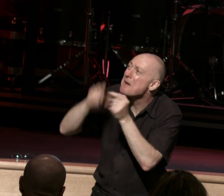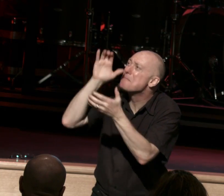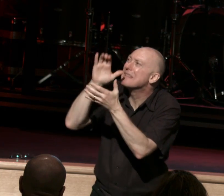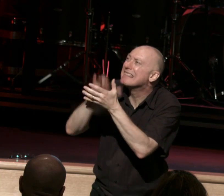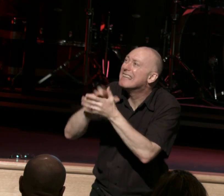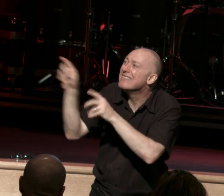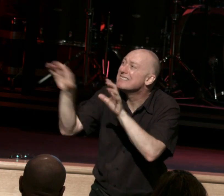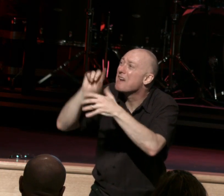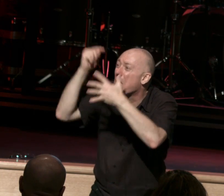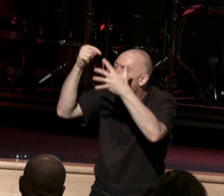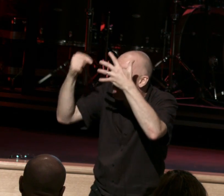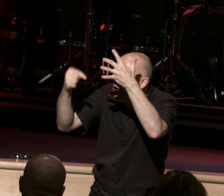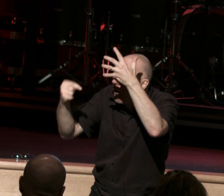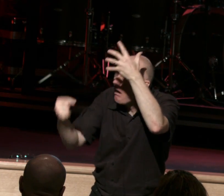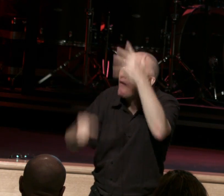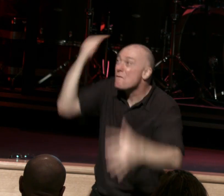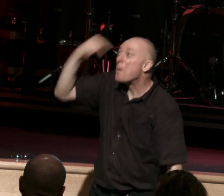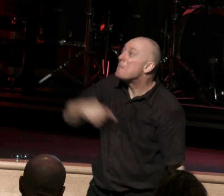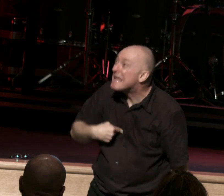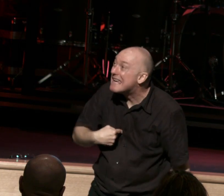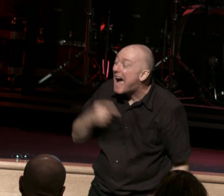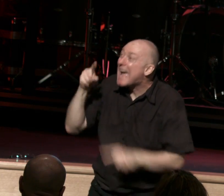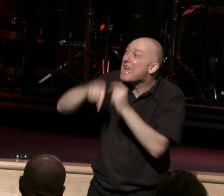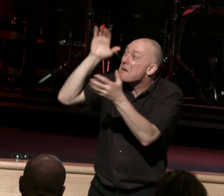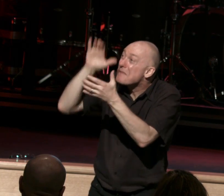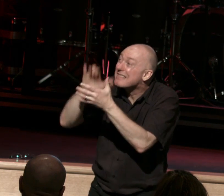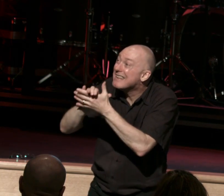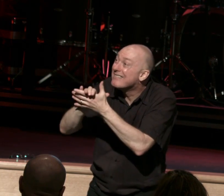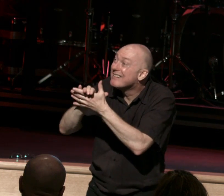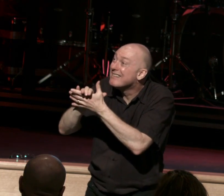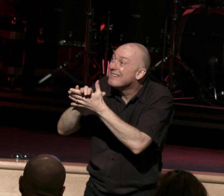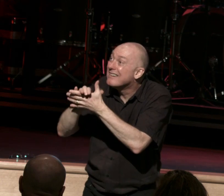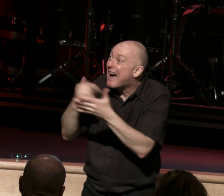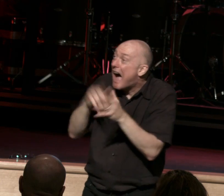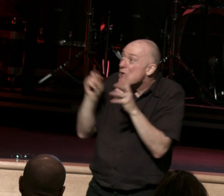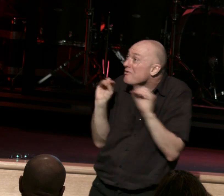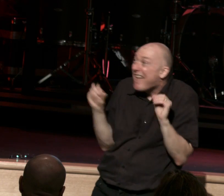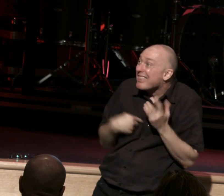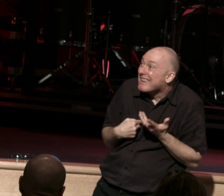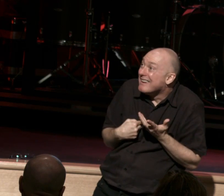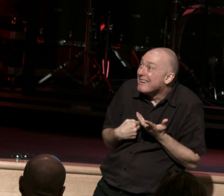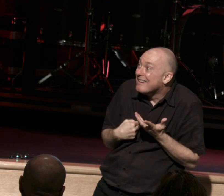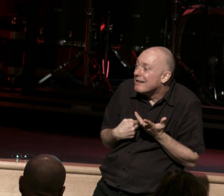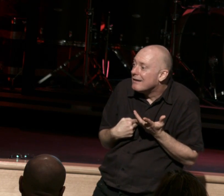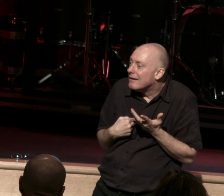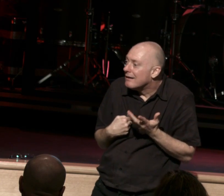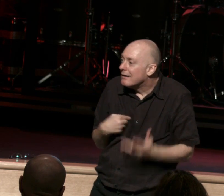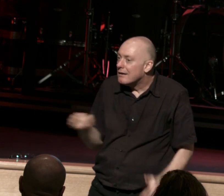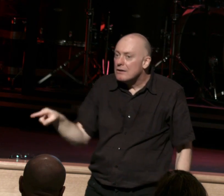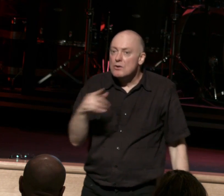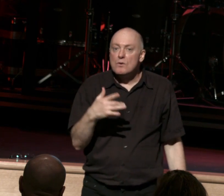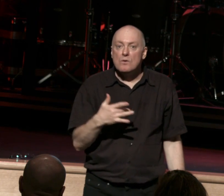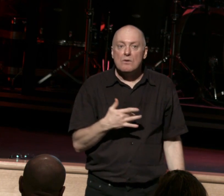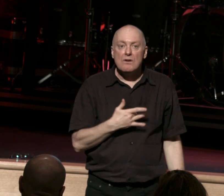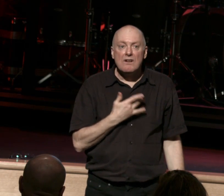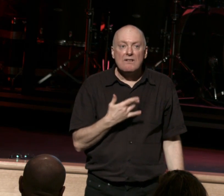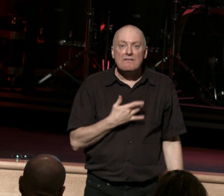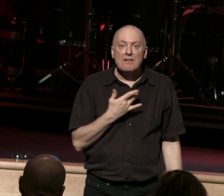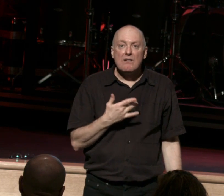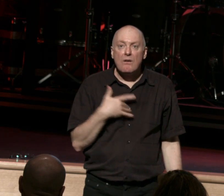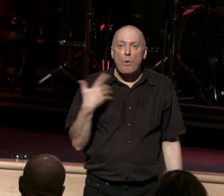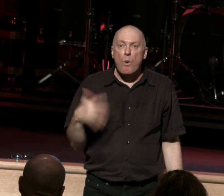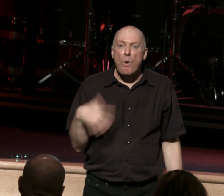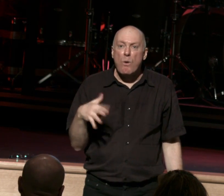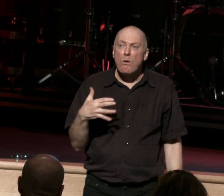given in. I cannot believe he's done all of this for me. I cannot believe there's nothing I can do. And then it makes you so